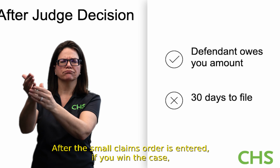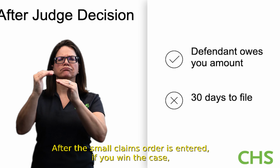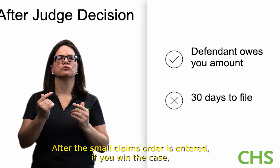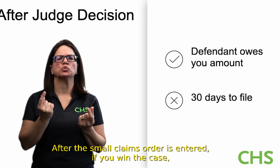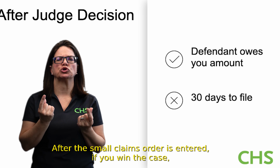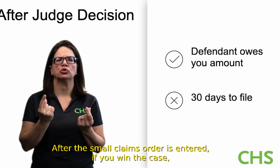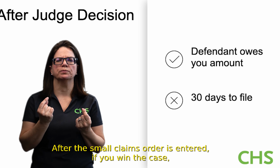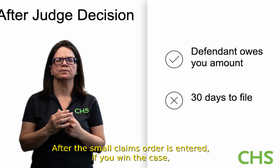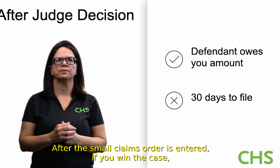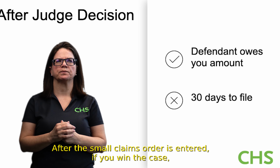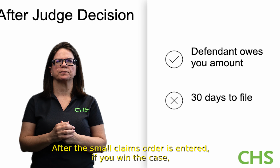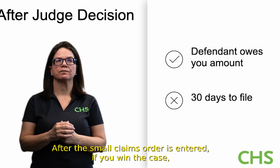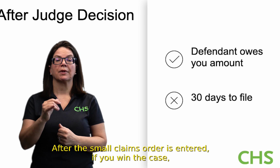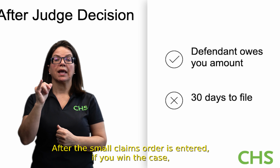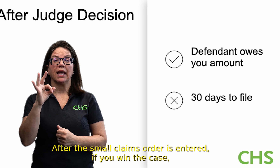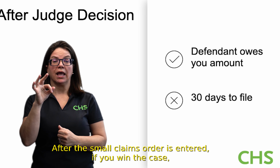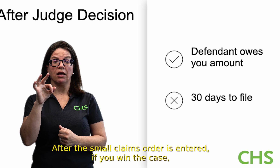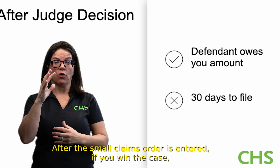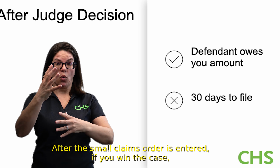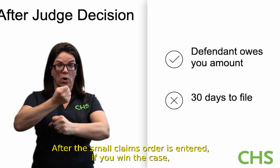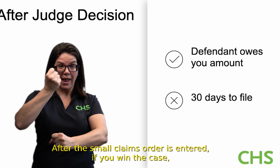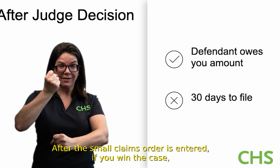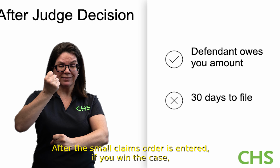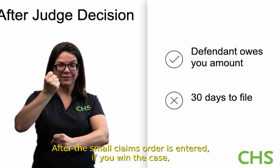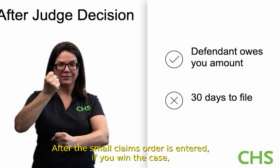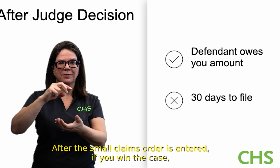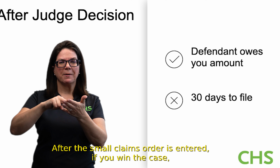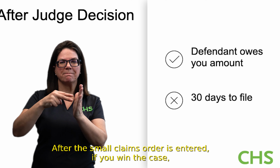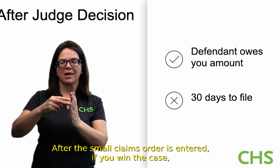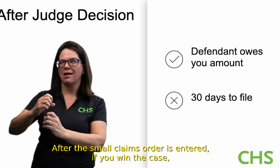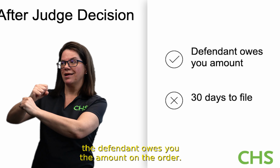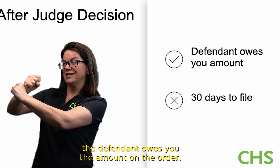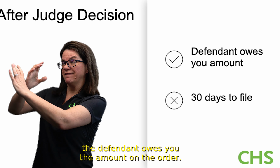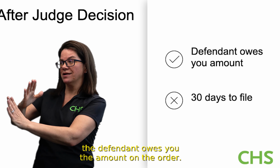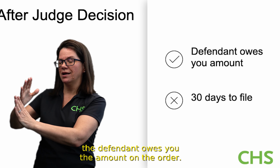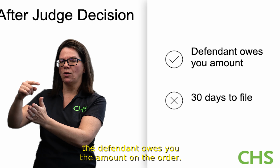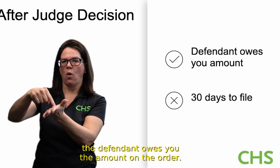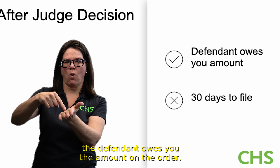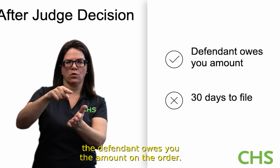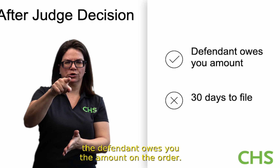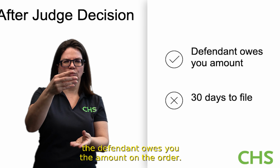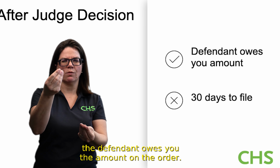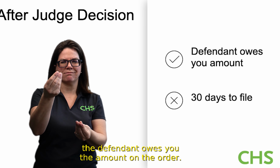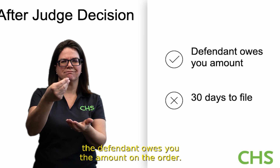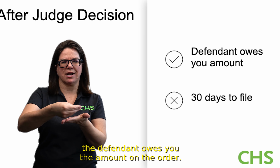After the small claims order is entered, if you win the case, the defendant owes you the amount on the